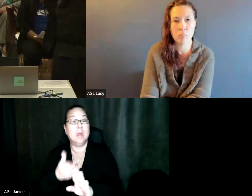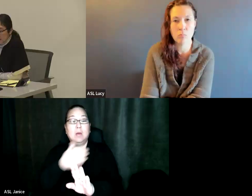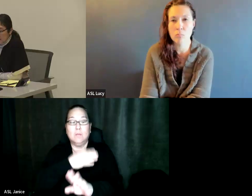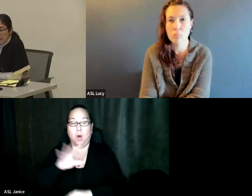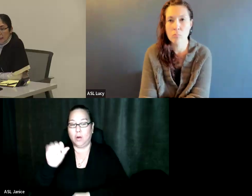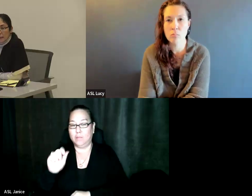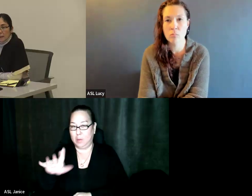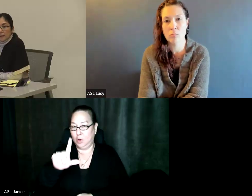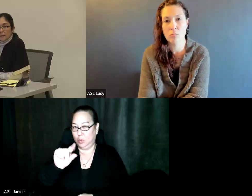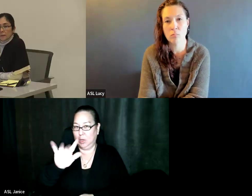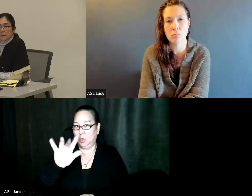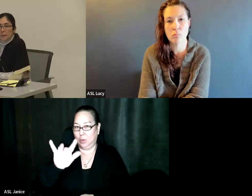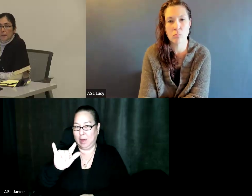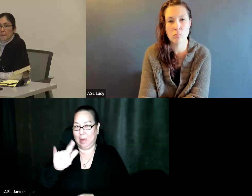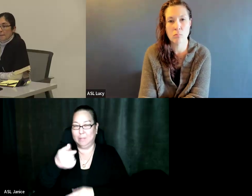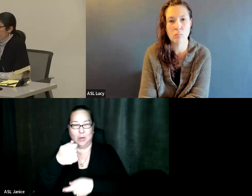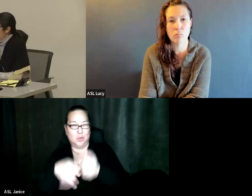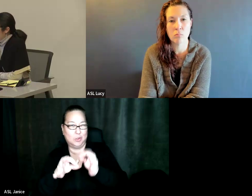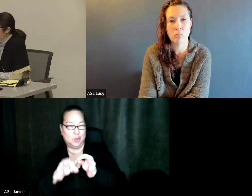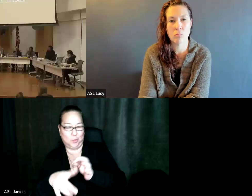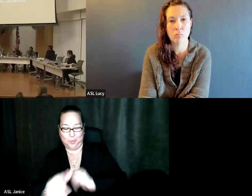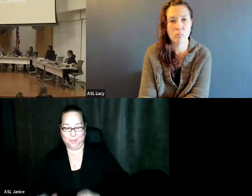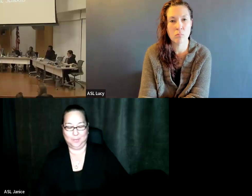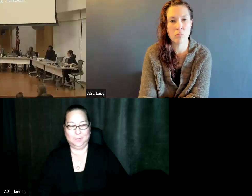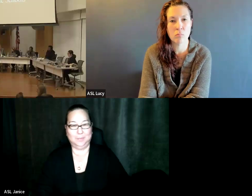Next speaker is Cynthia Lee.